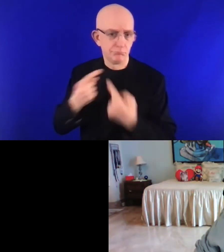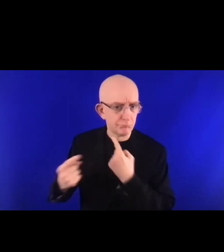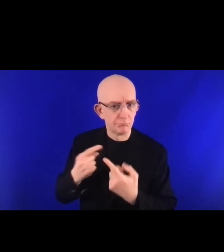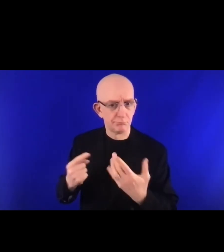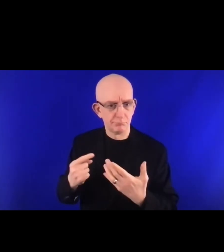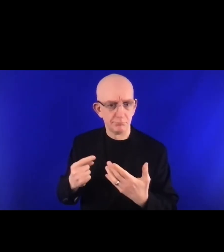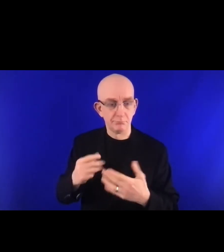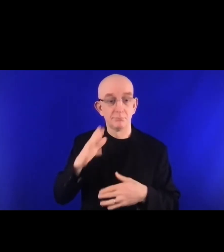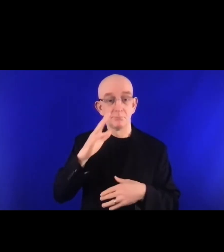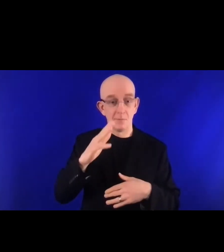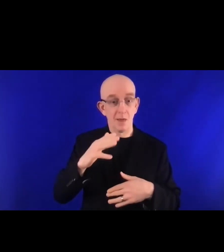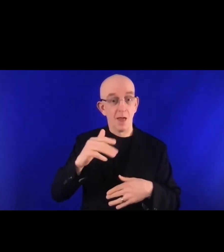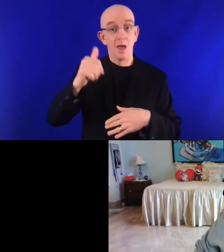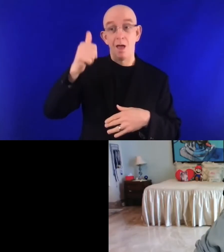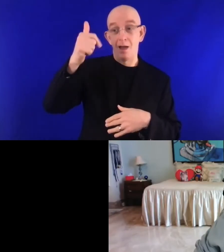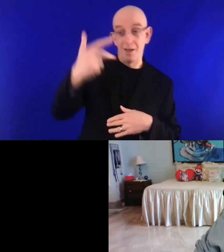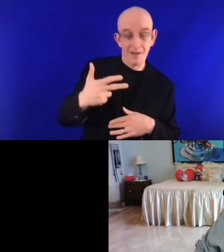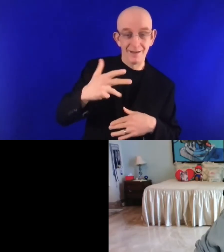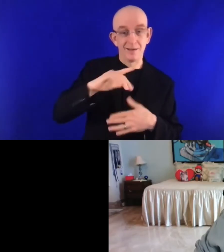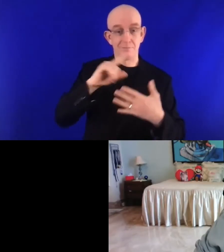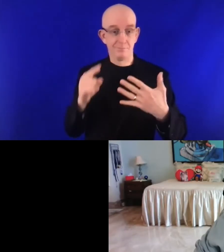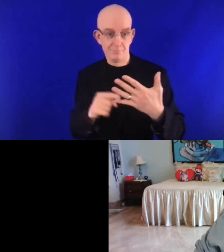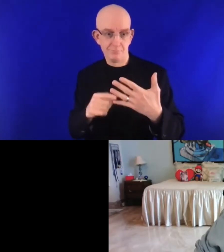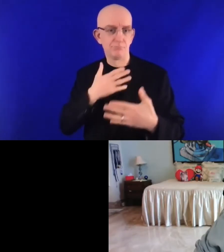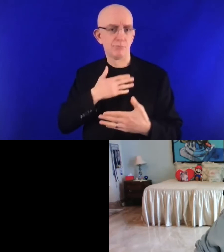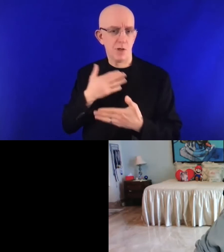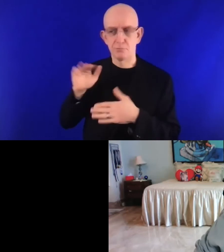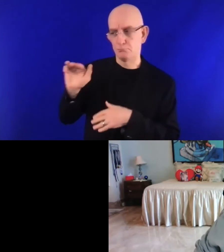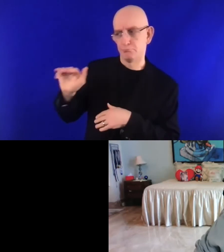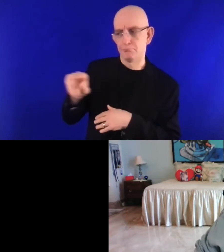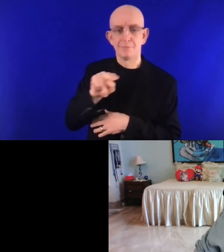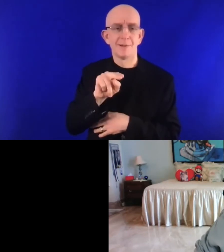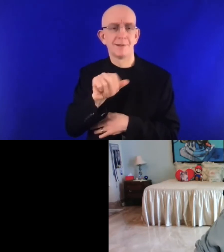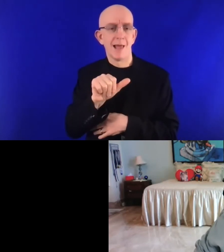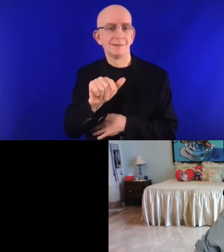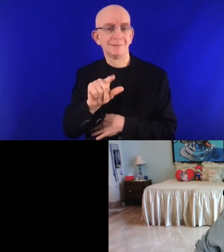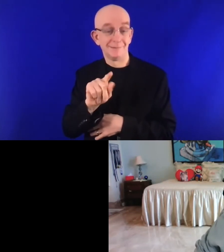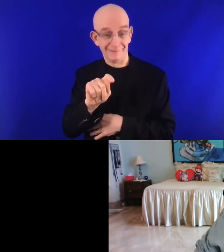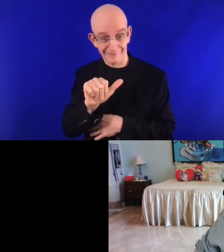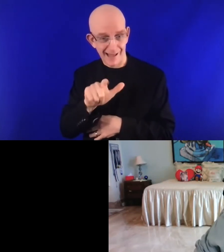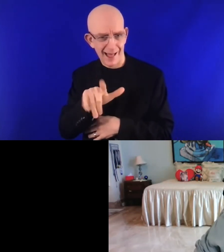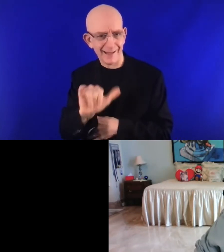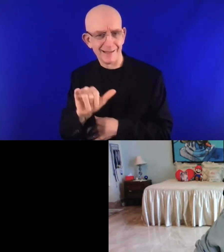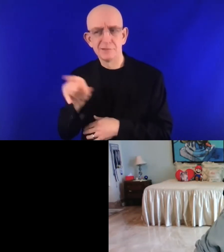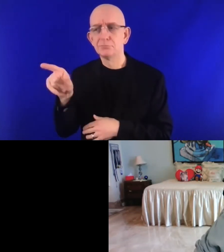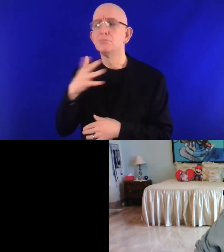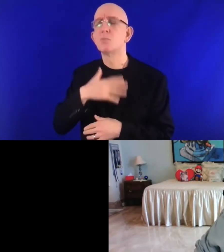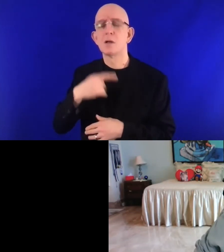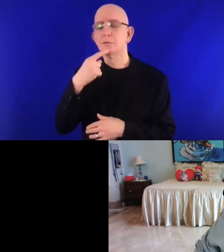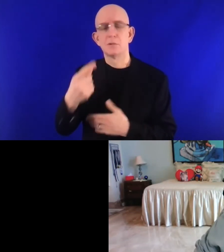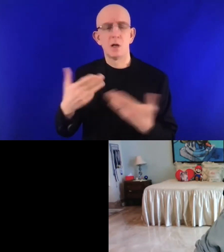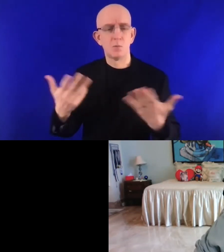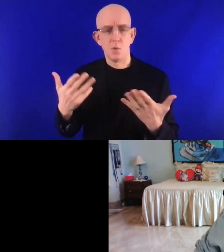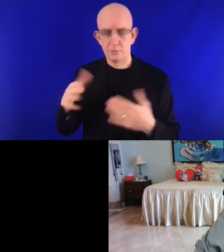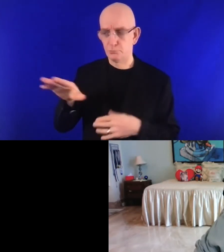say. I think that the first thing that we should all do is try to understand what